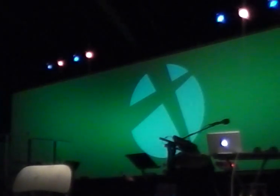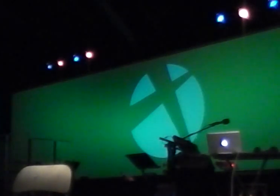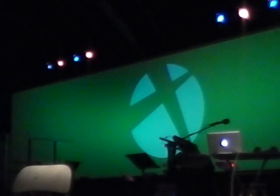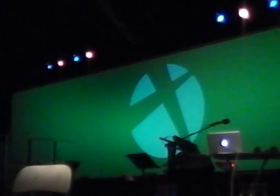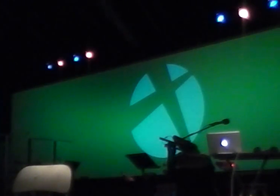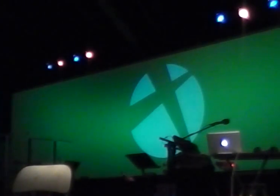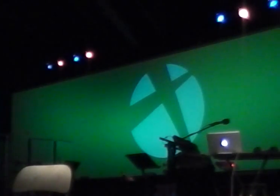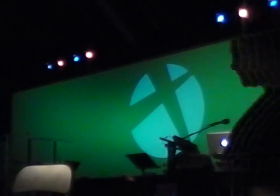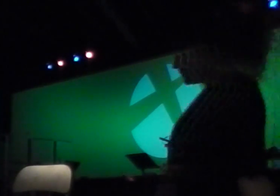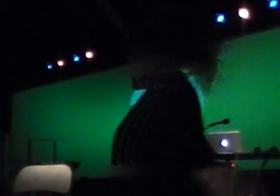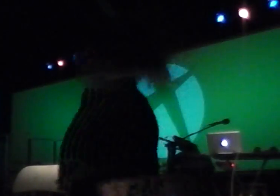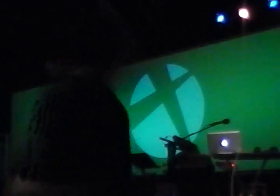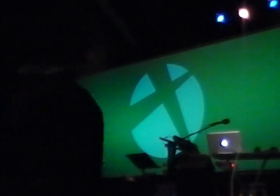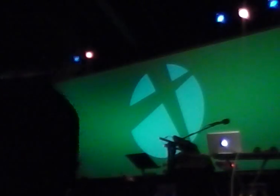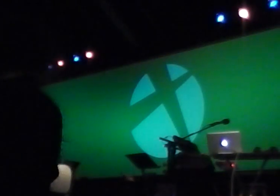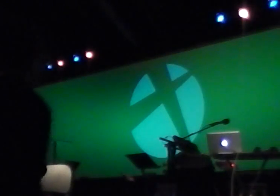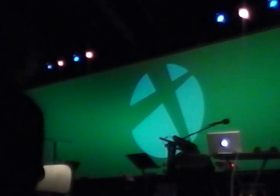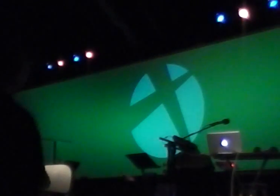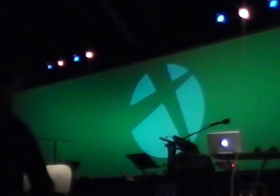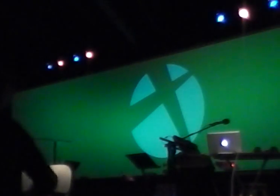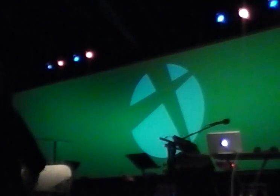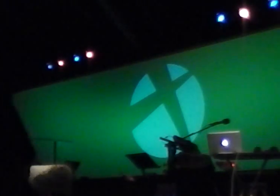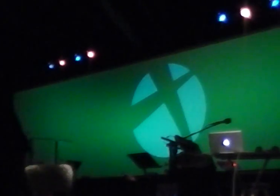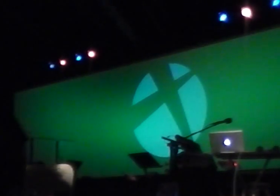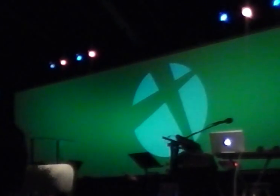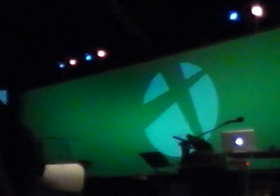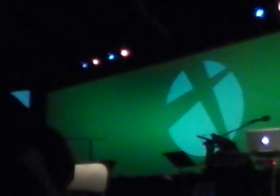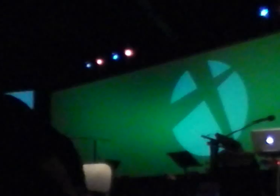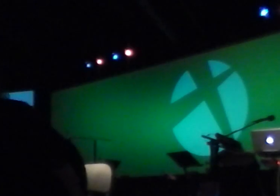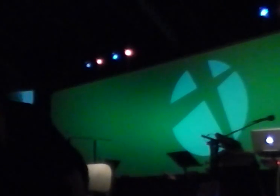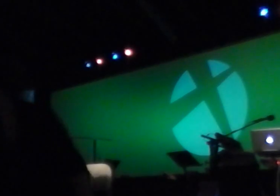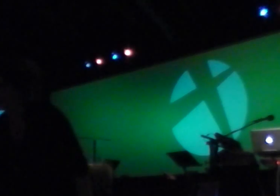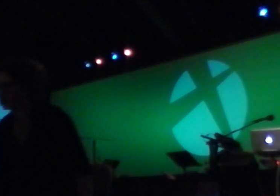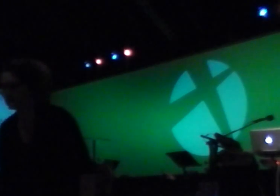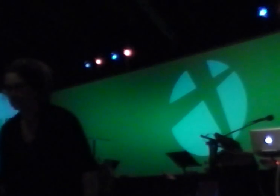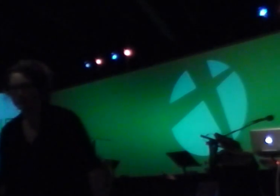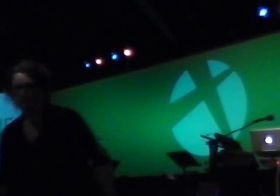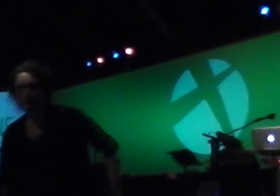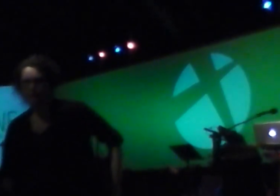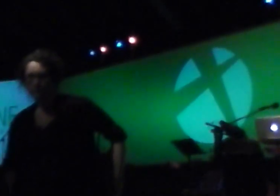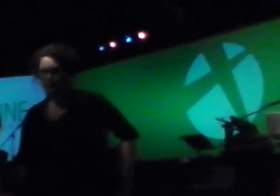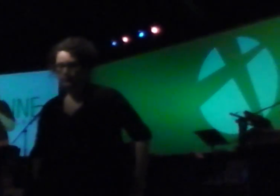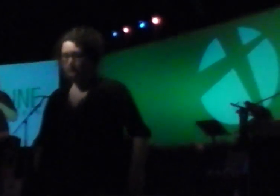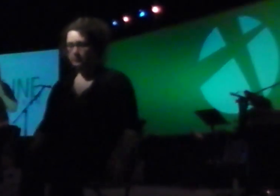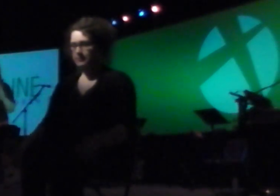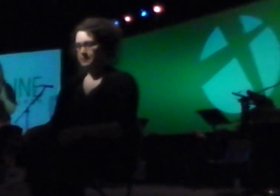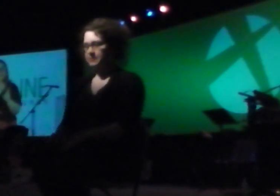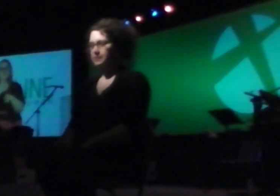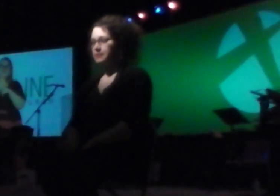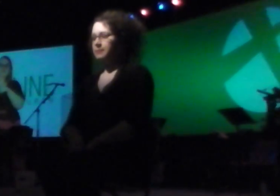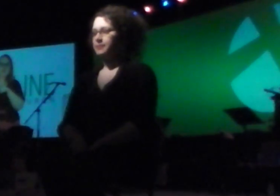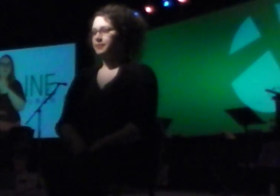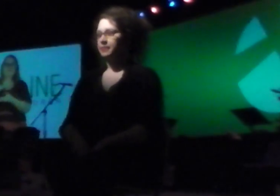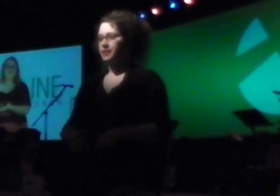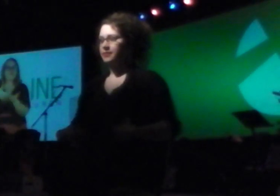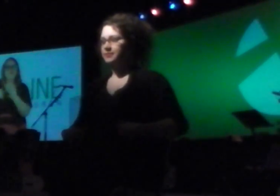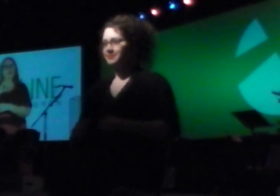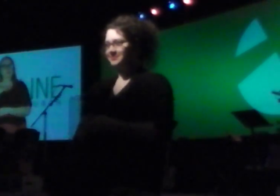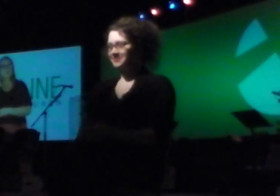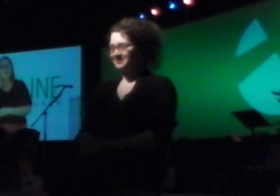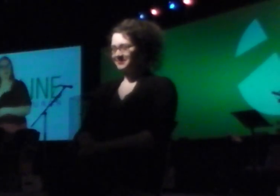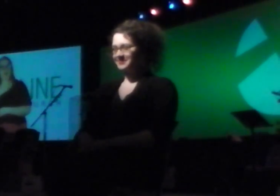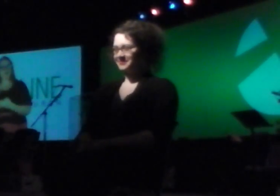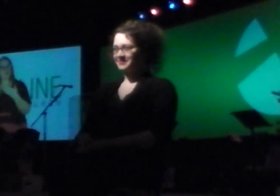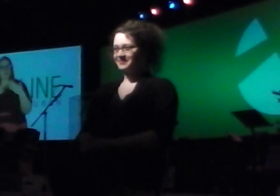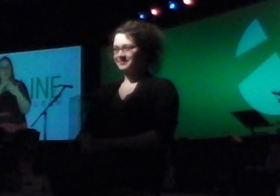For those of you who may not know, in our 11 a.m. service, we have ASL interpretation as a way to honor and minister to the deaf